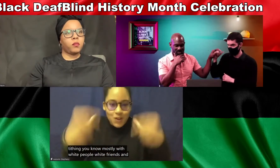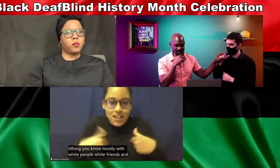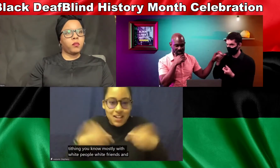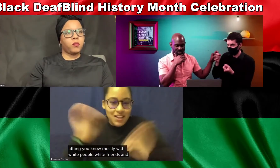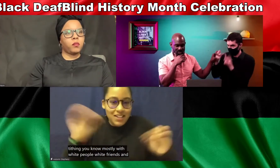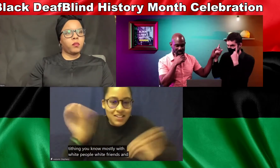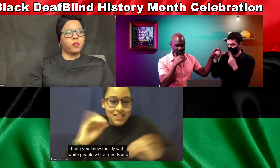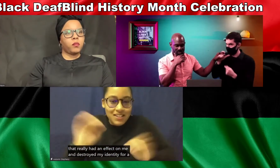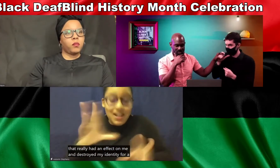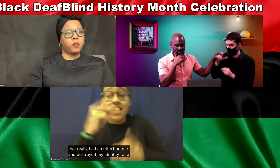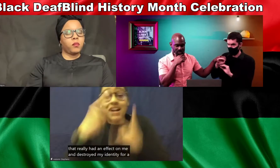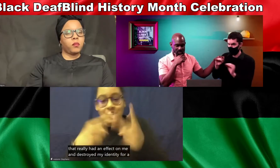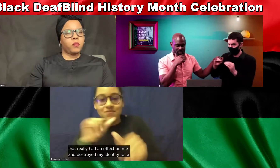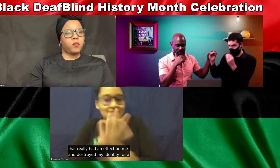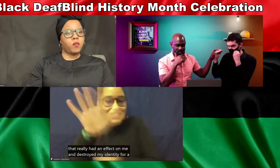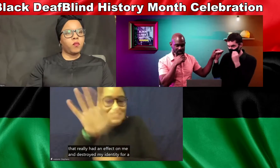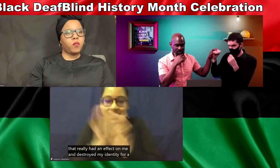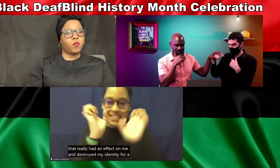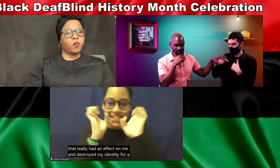while.